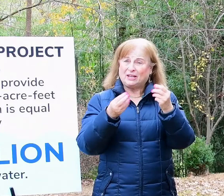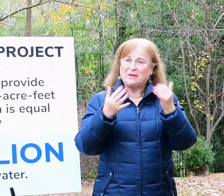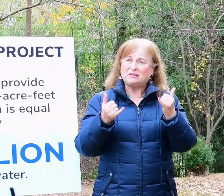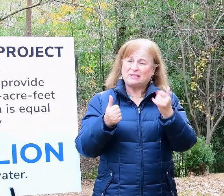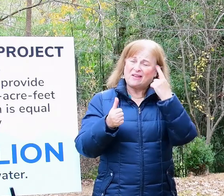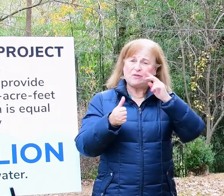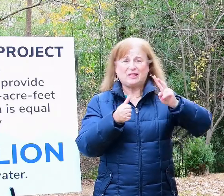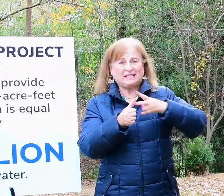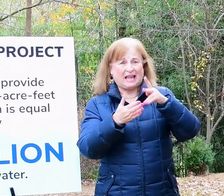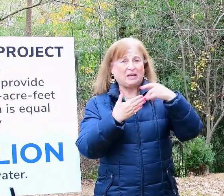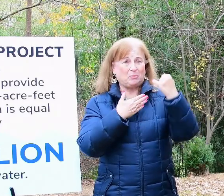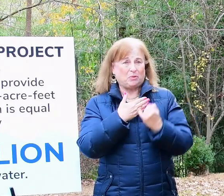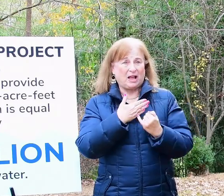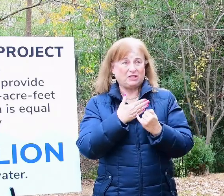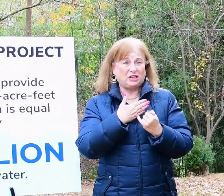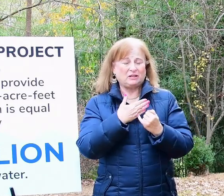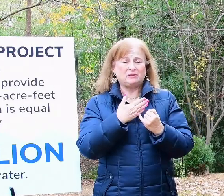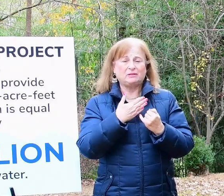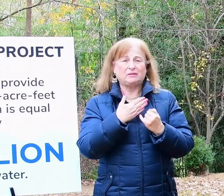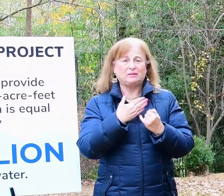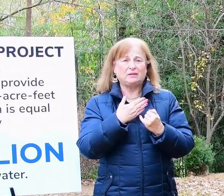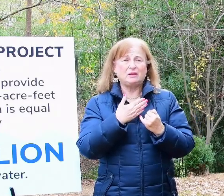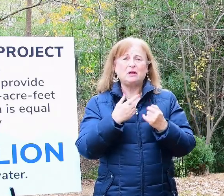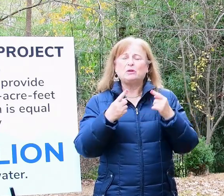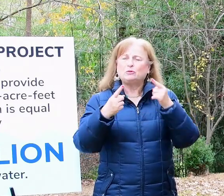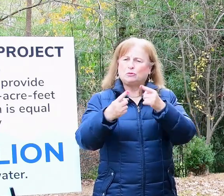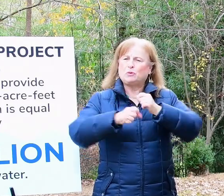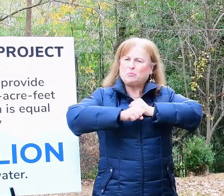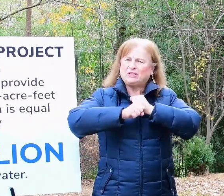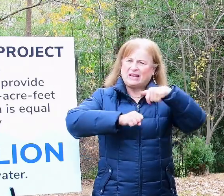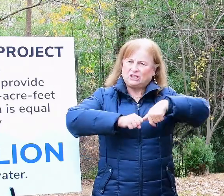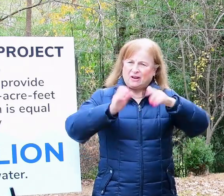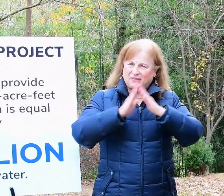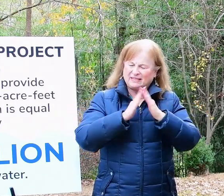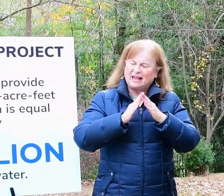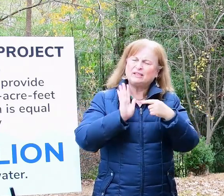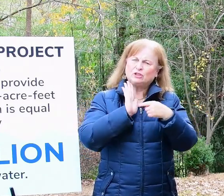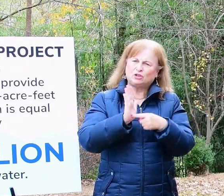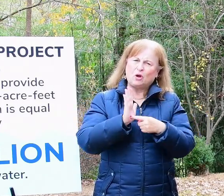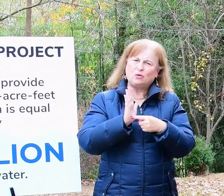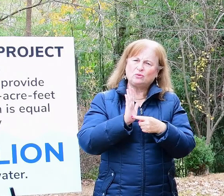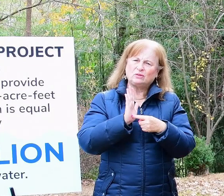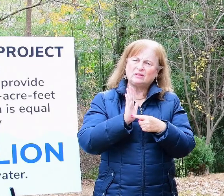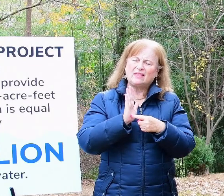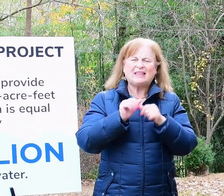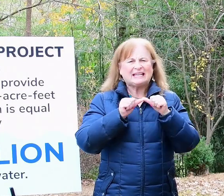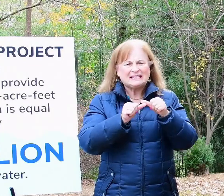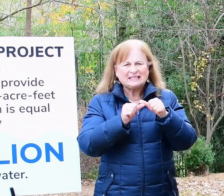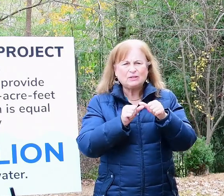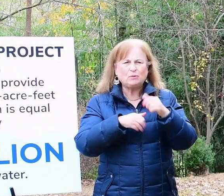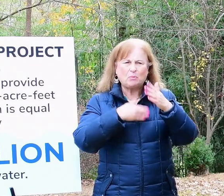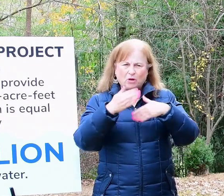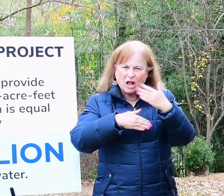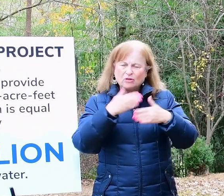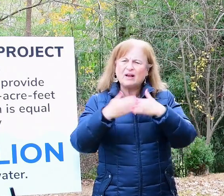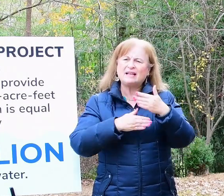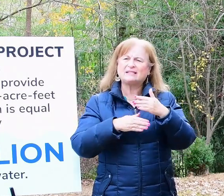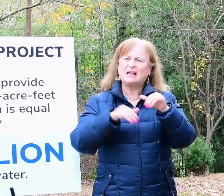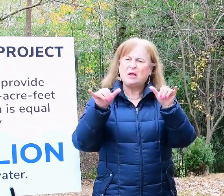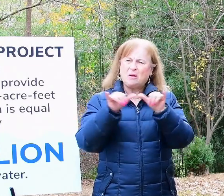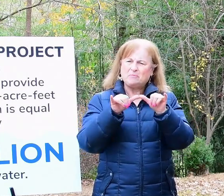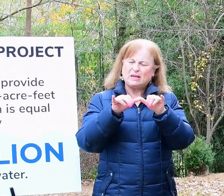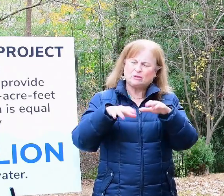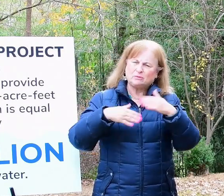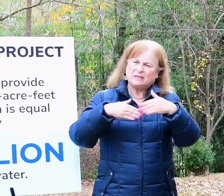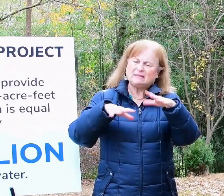today for the second project towards the protection of the town, it is showing the continual progress in measures